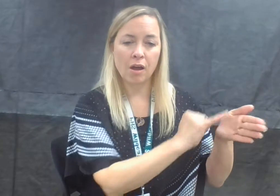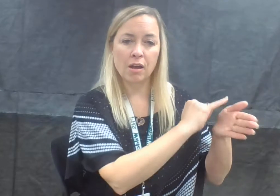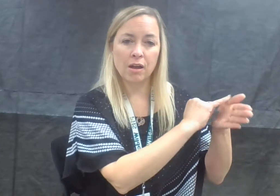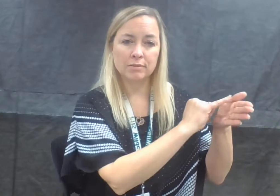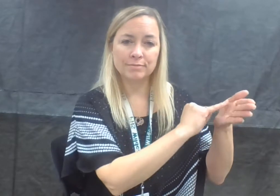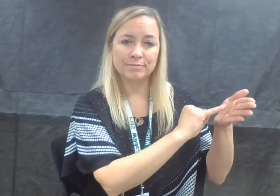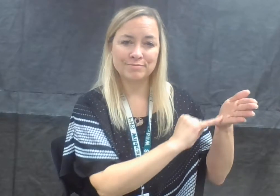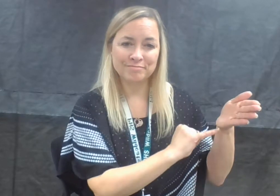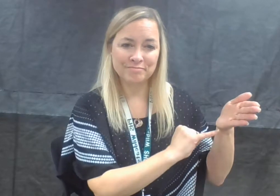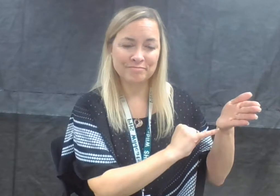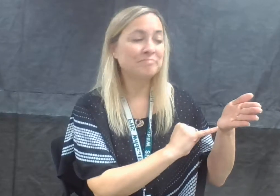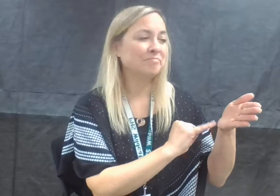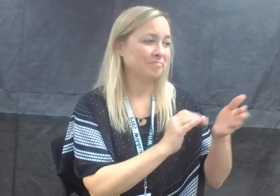Then, it's about two.